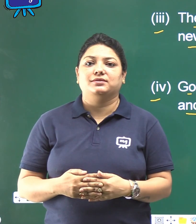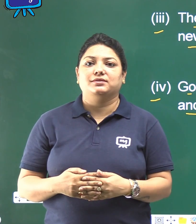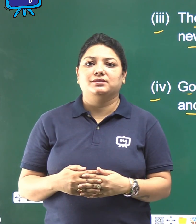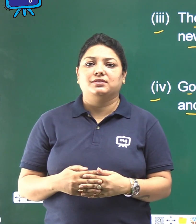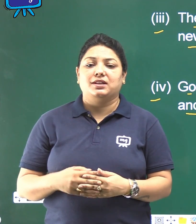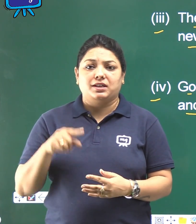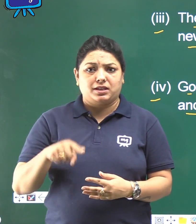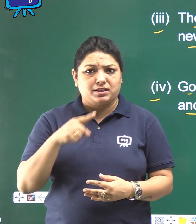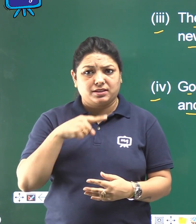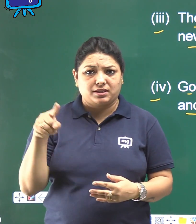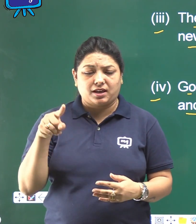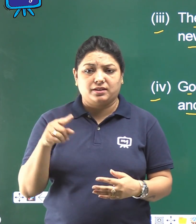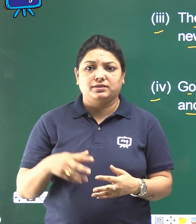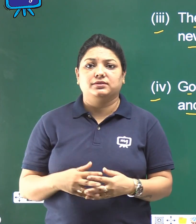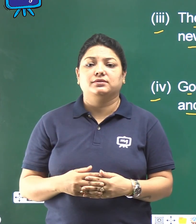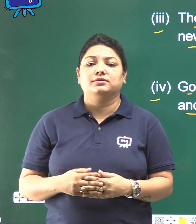Is it correct?